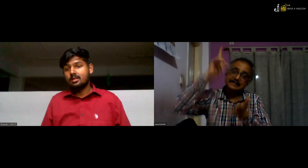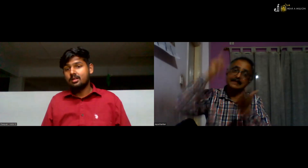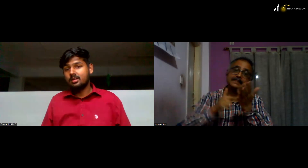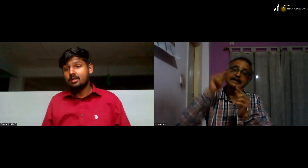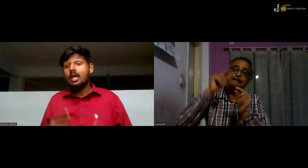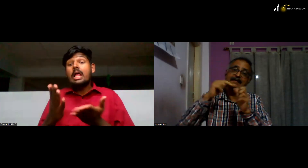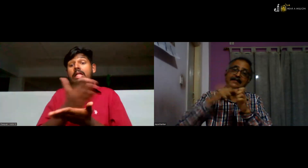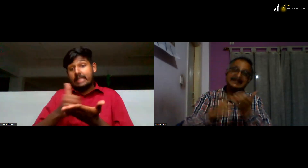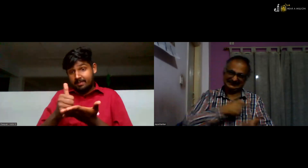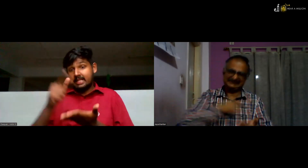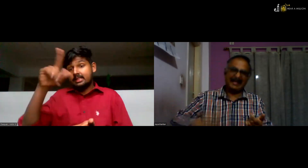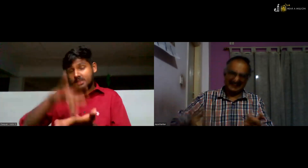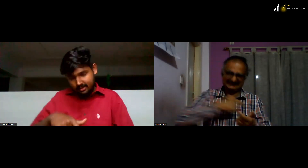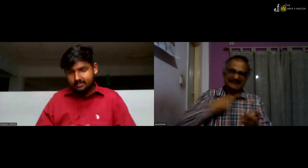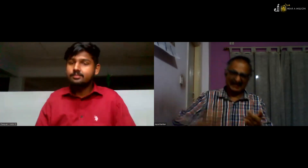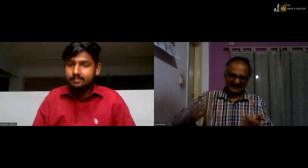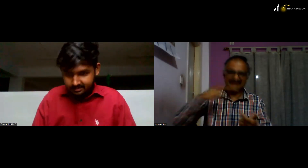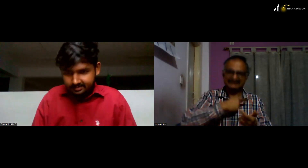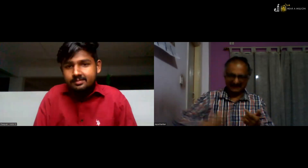So this is a